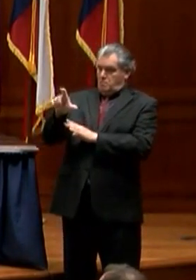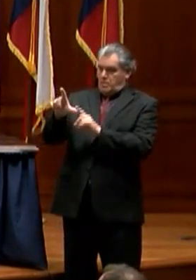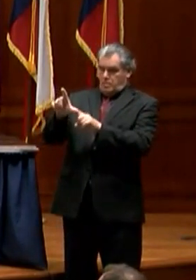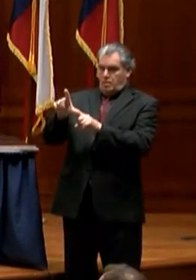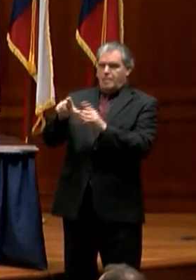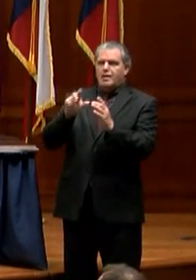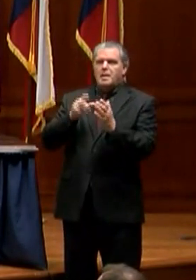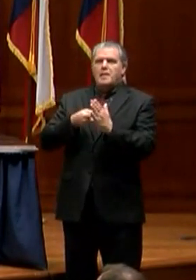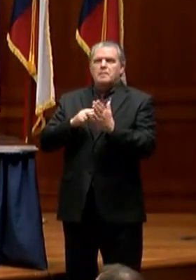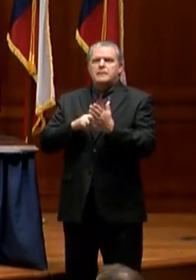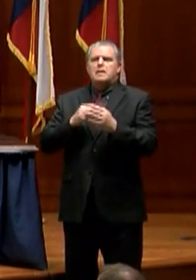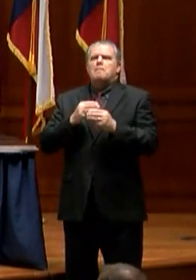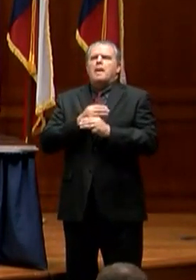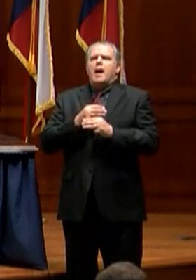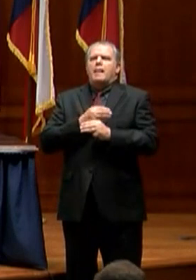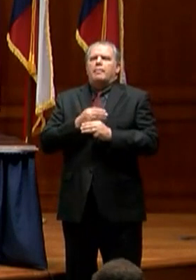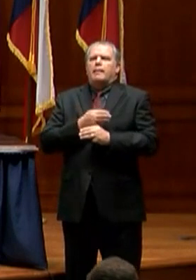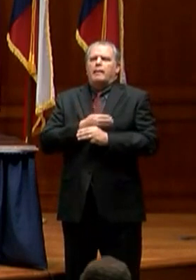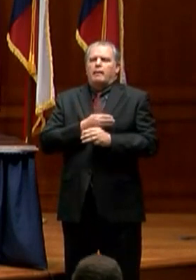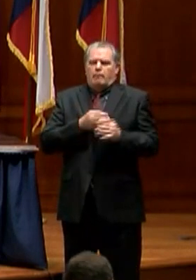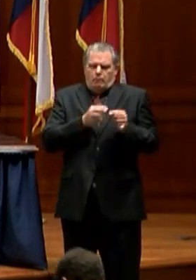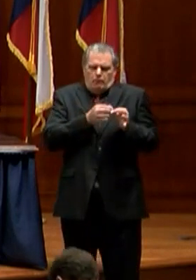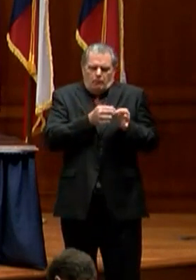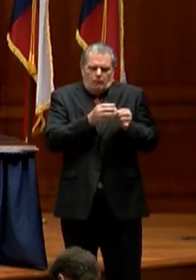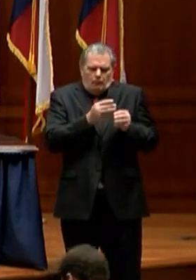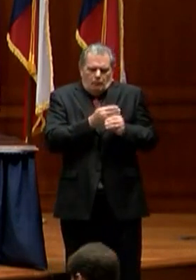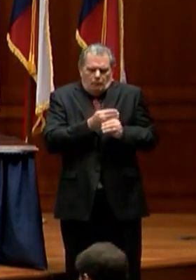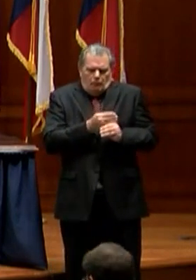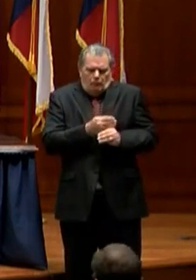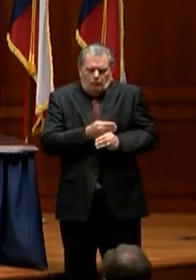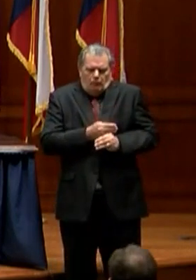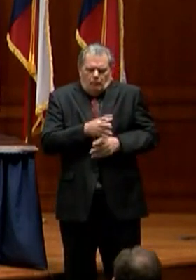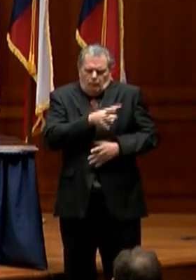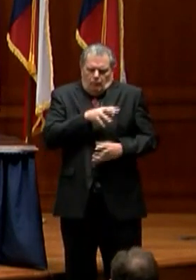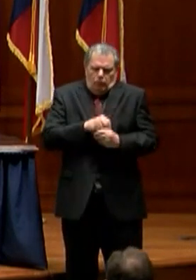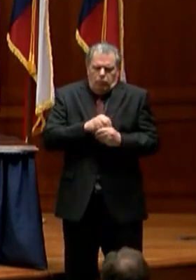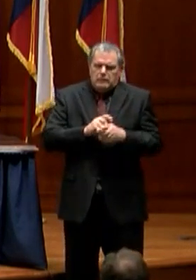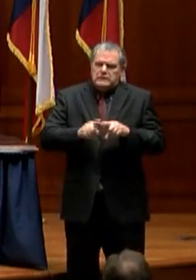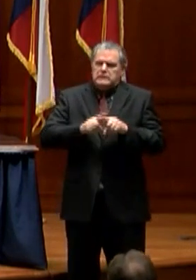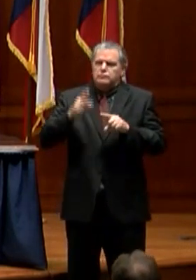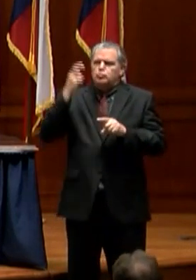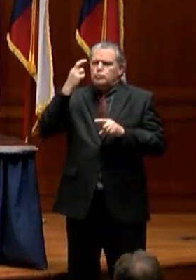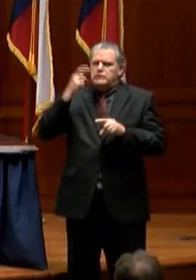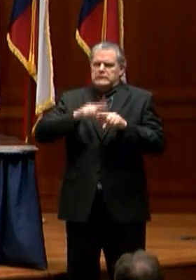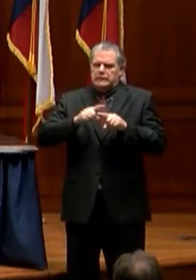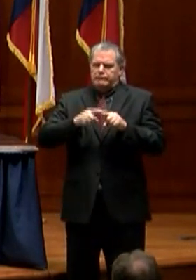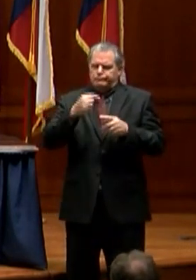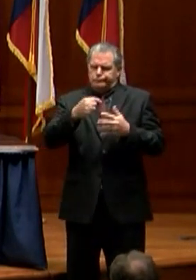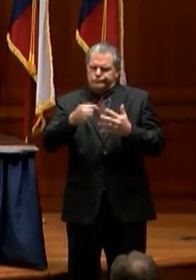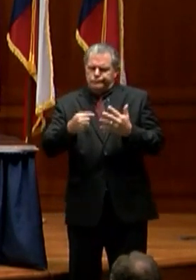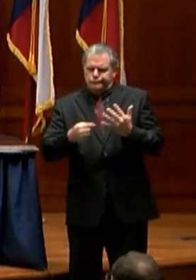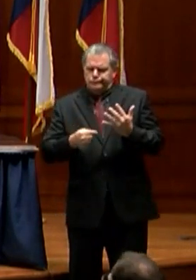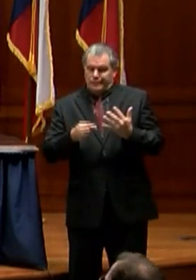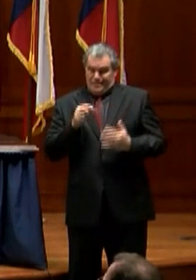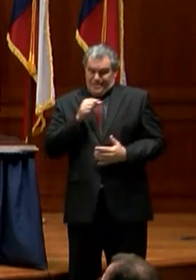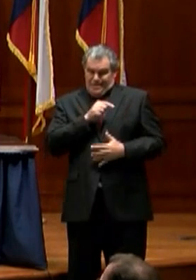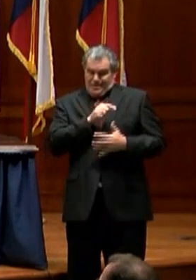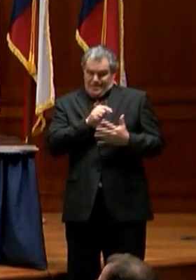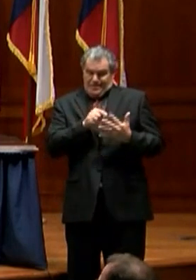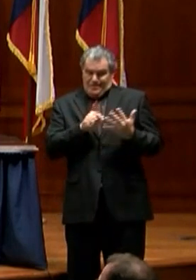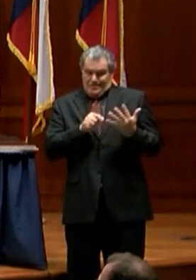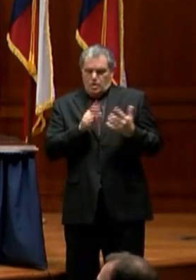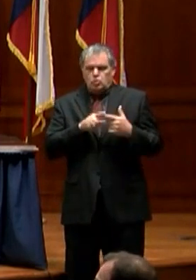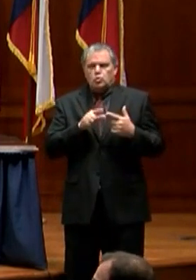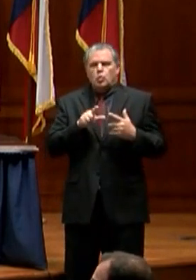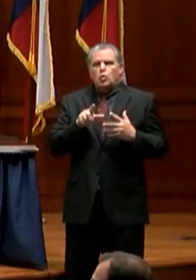a mathematical equation, and that mathematical equation has many variables in it, and those variables in that equation is meant to